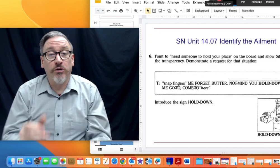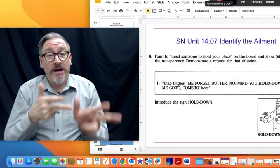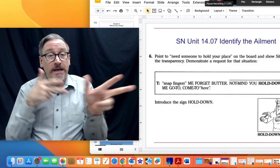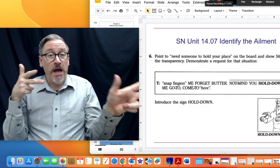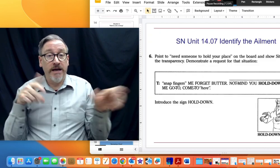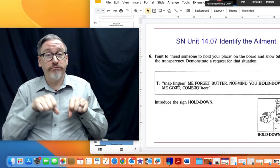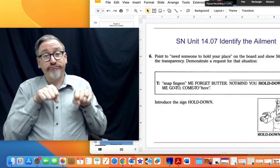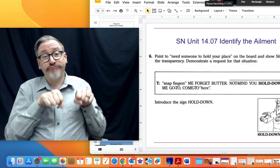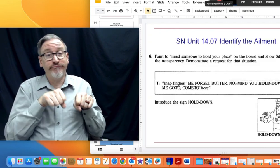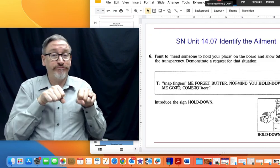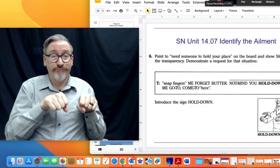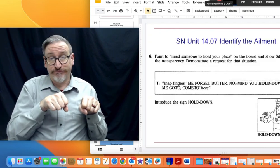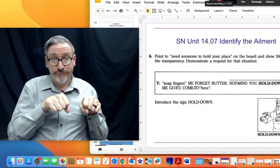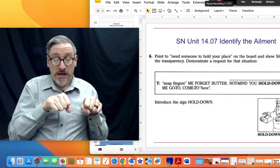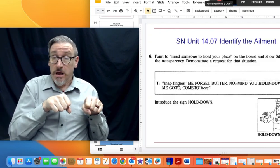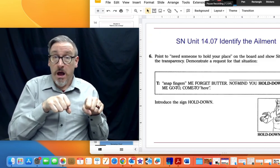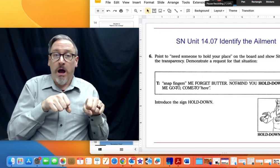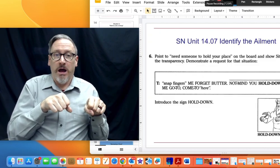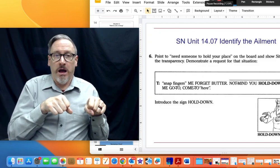like you're waiting in line.